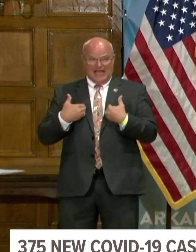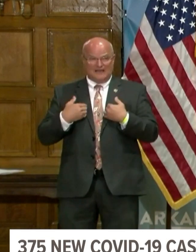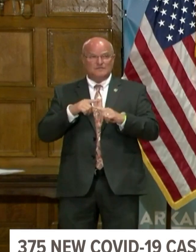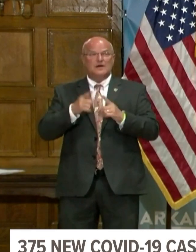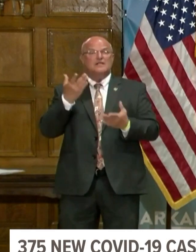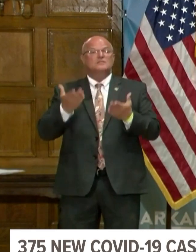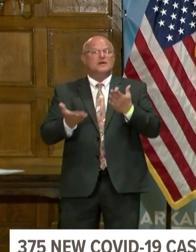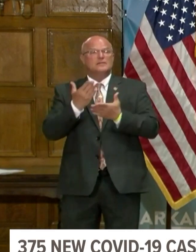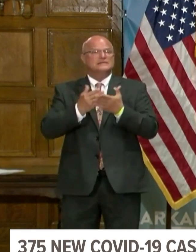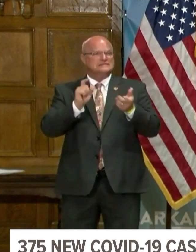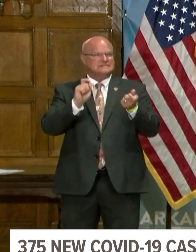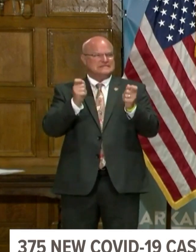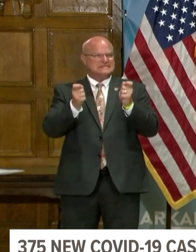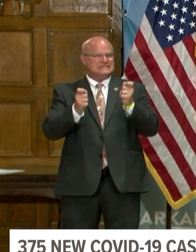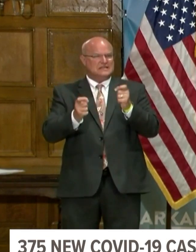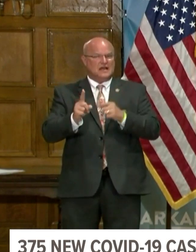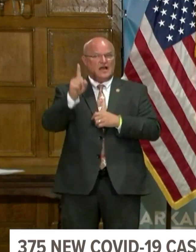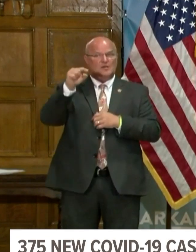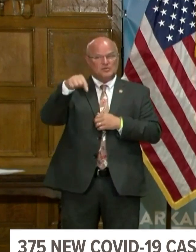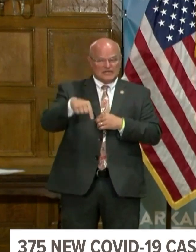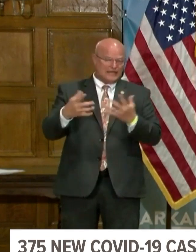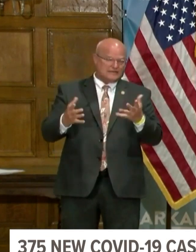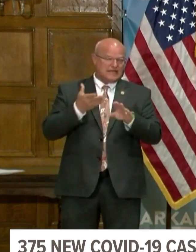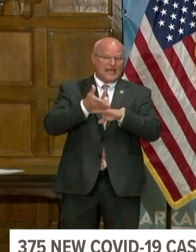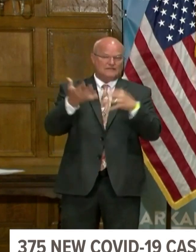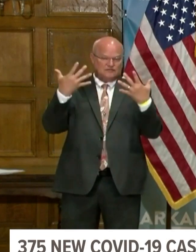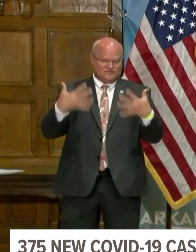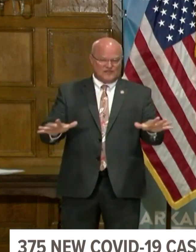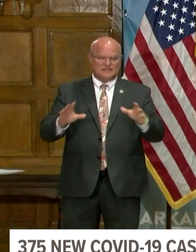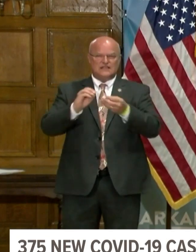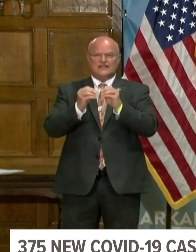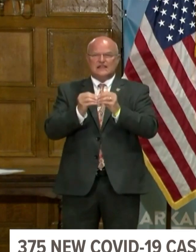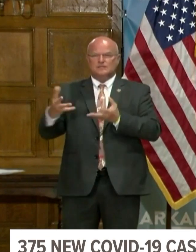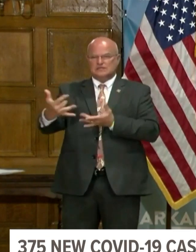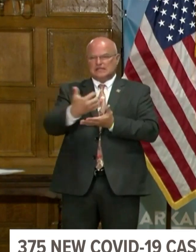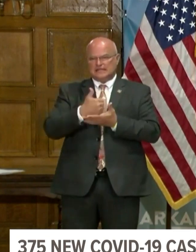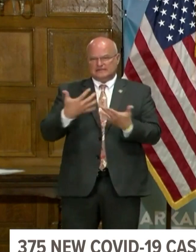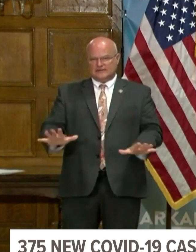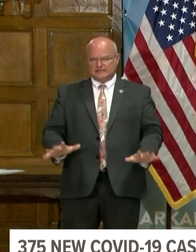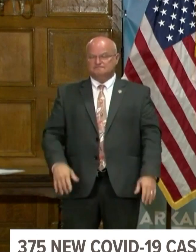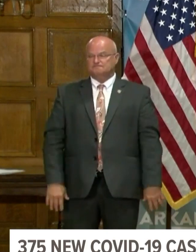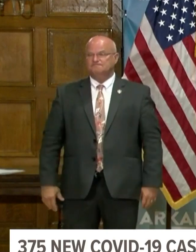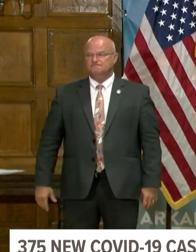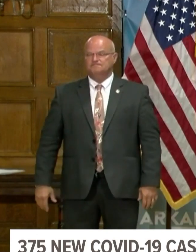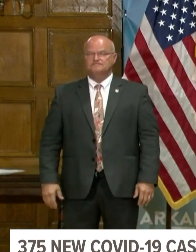but there may be some adjustments either up or down after we get all the numbers in.